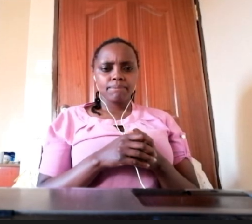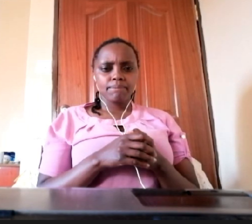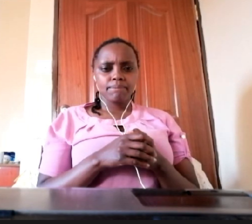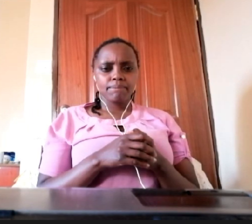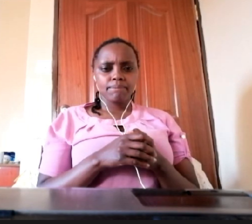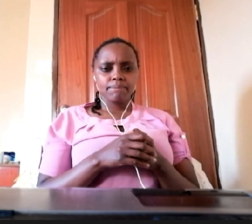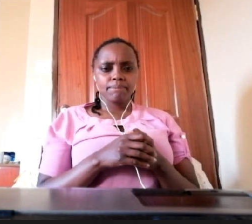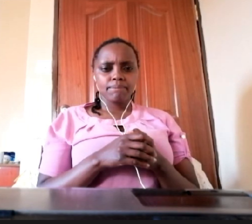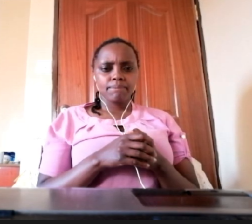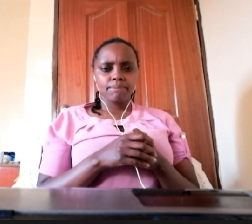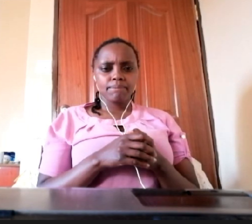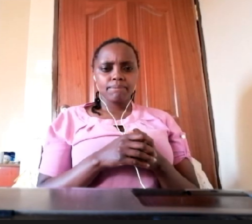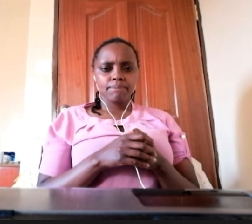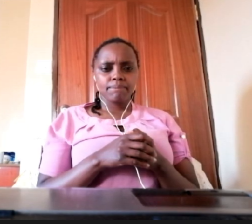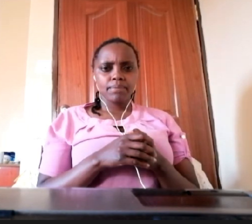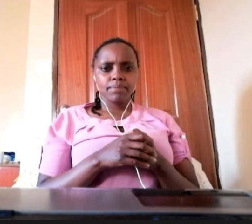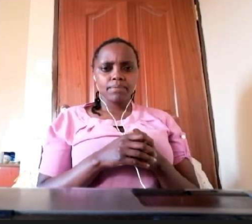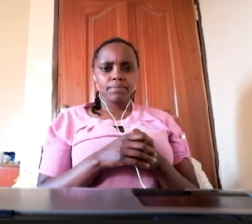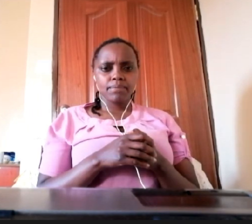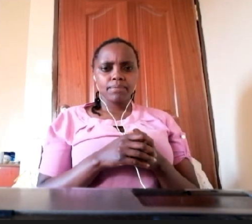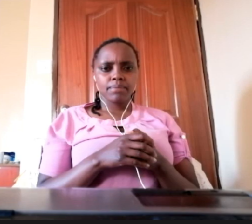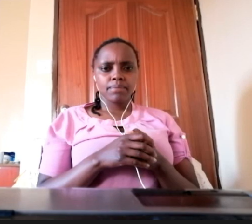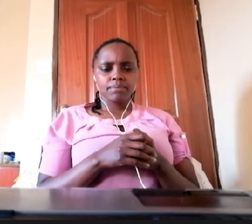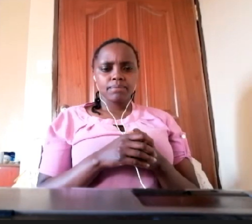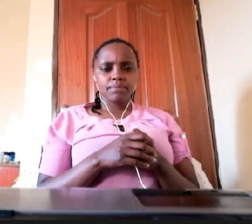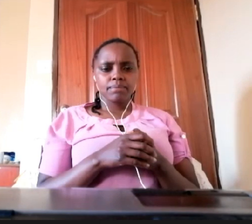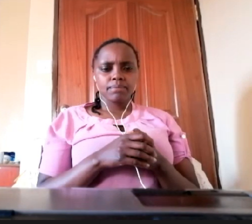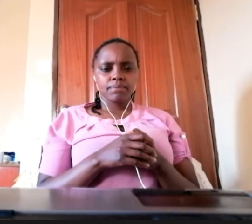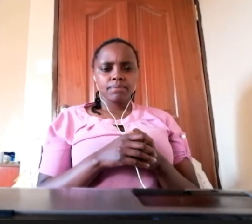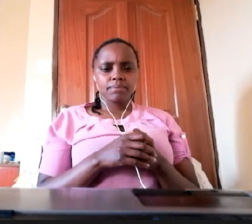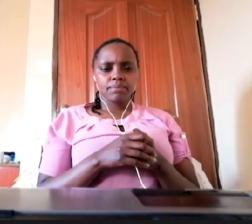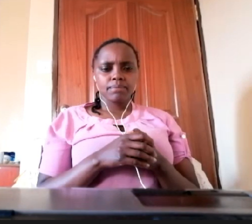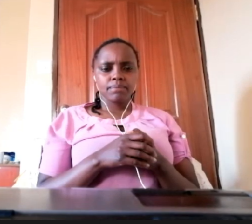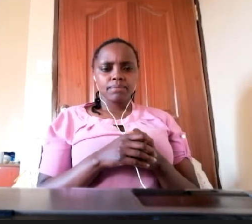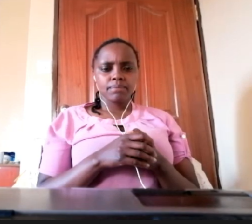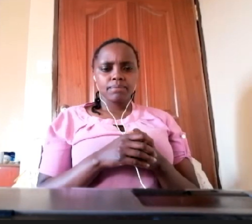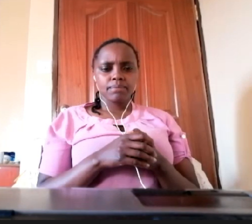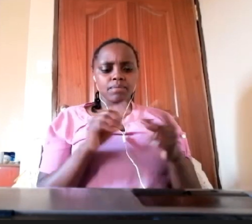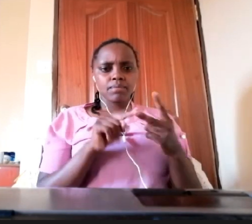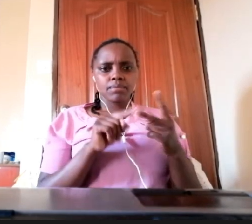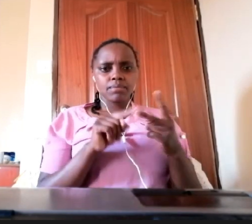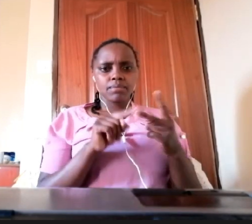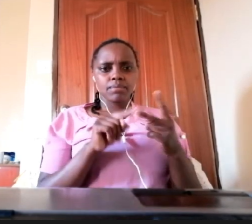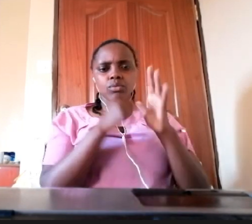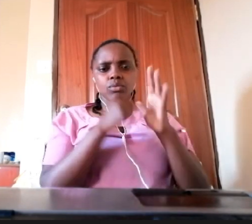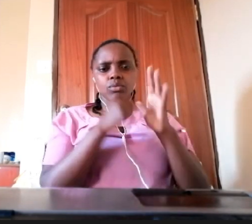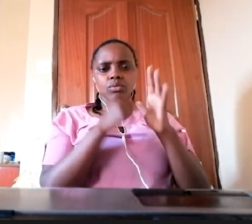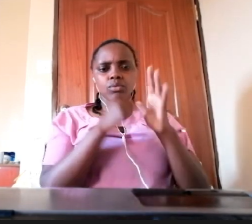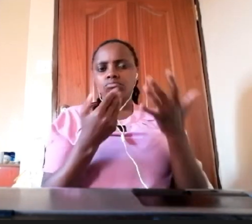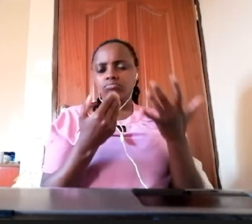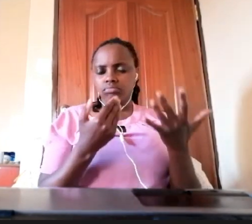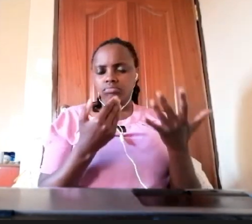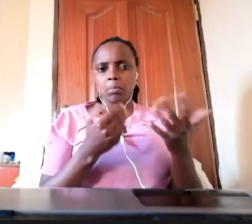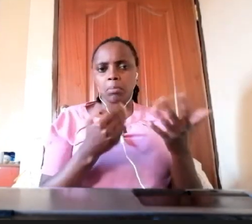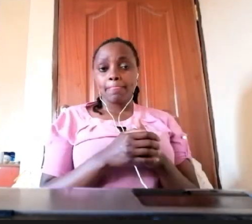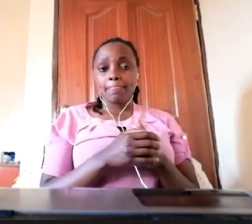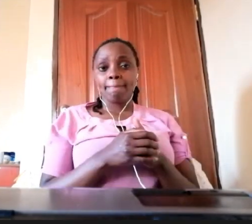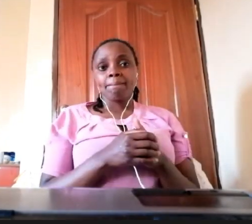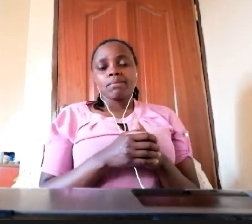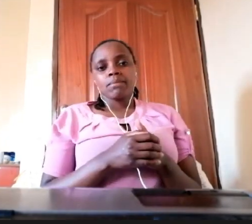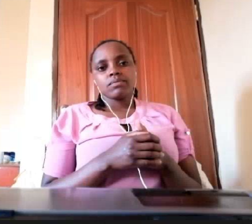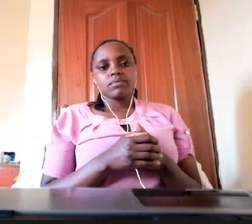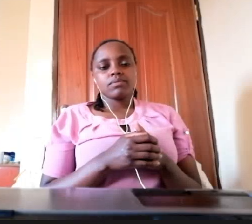Yes, we can. Okay, great. So the second point that I wanted to raise is the one